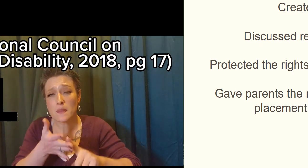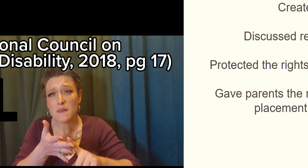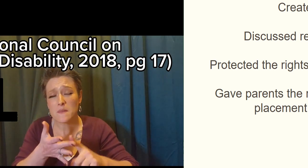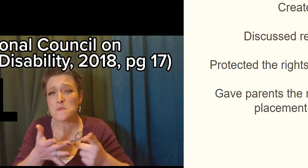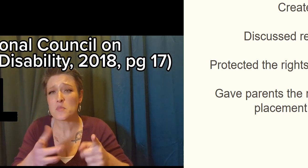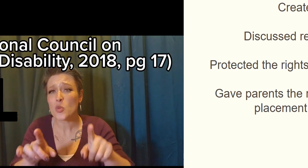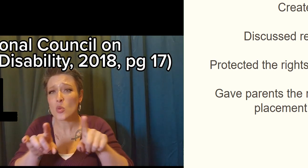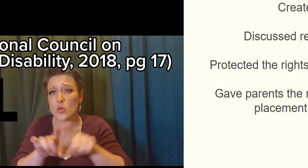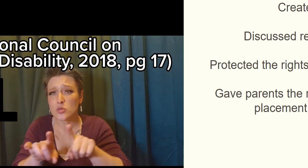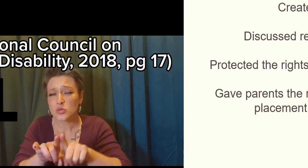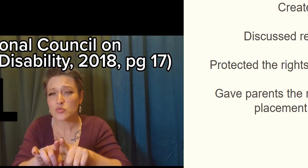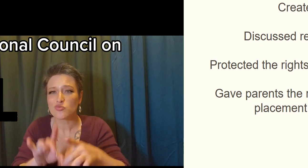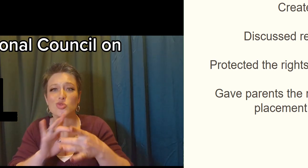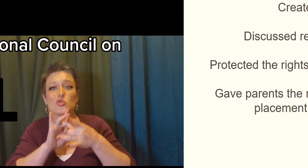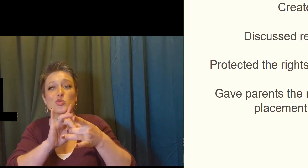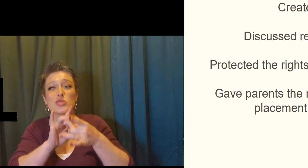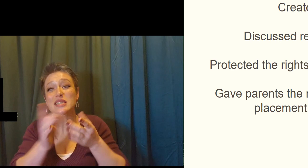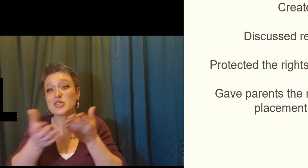too.